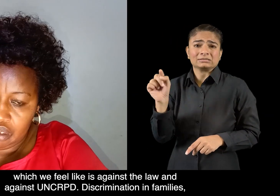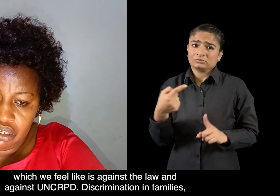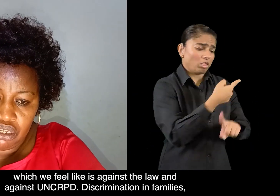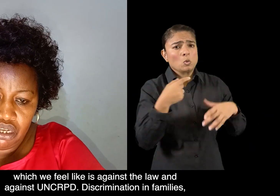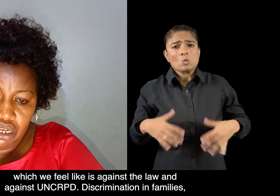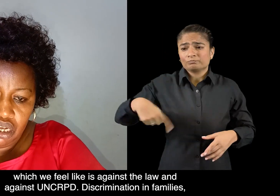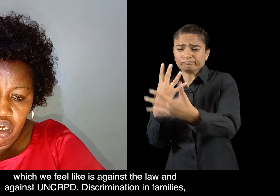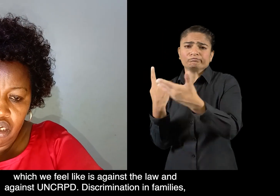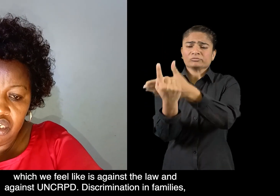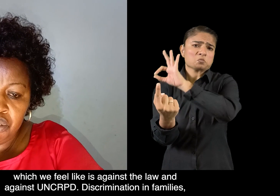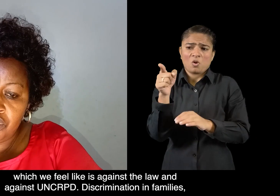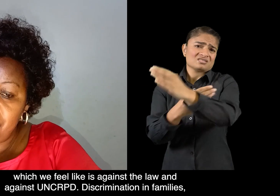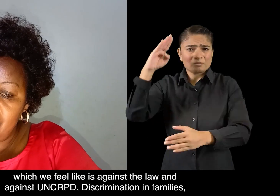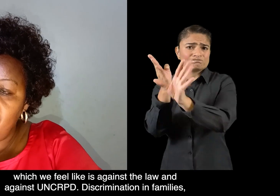UNCRPD.